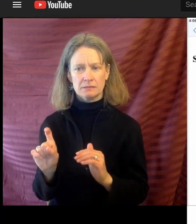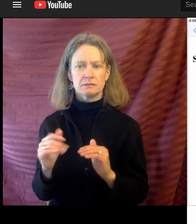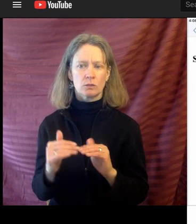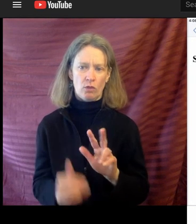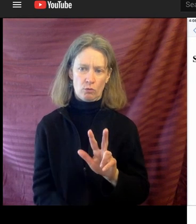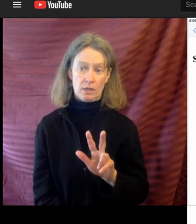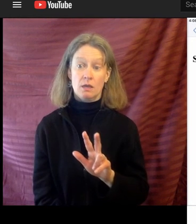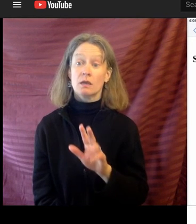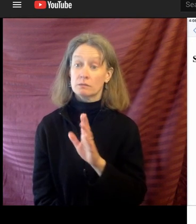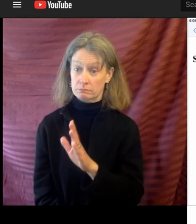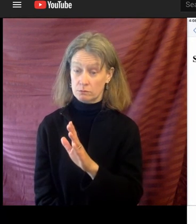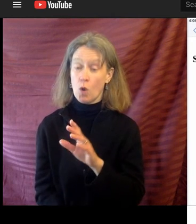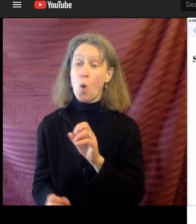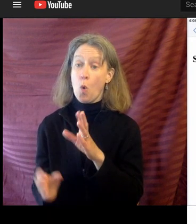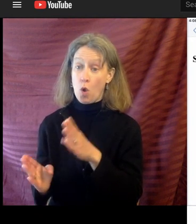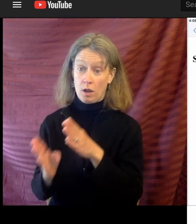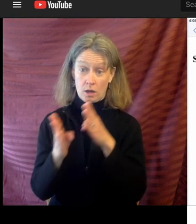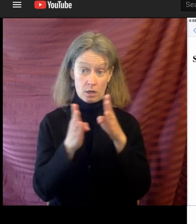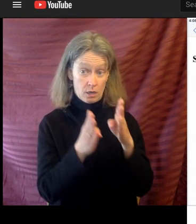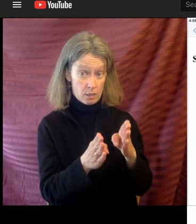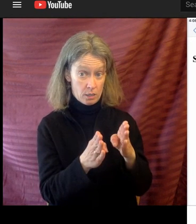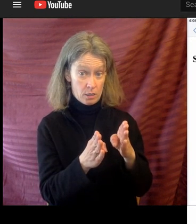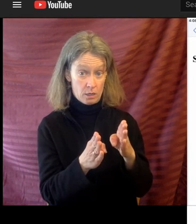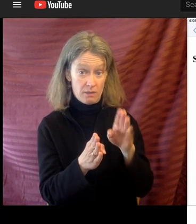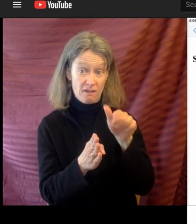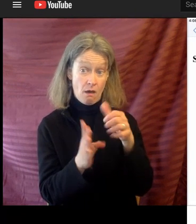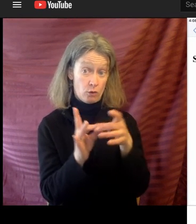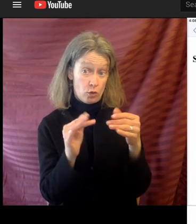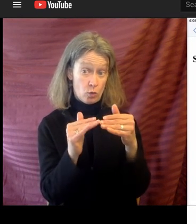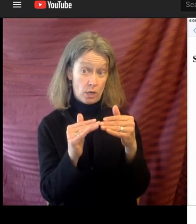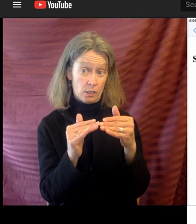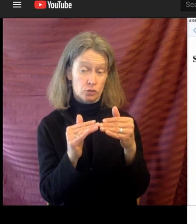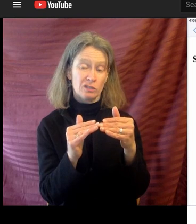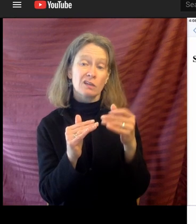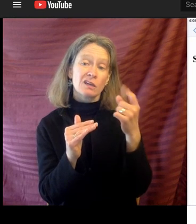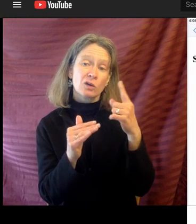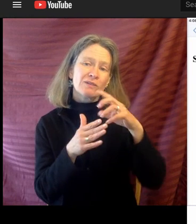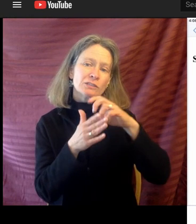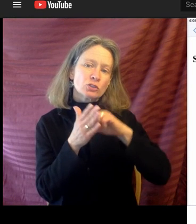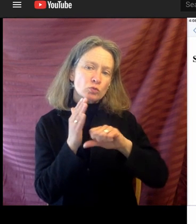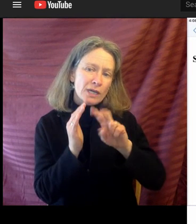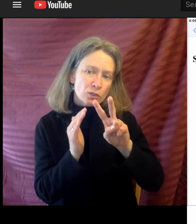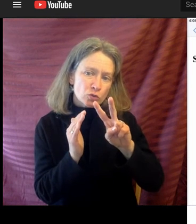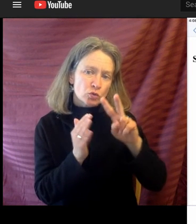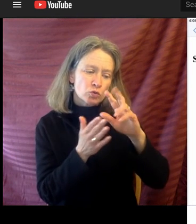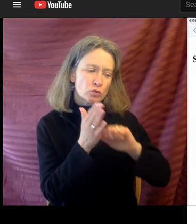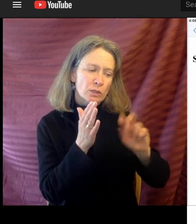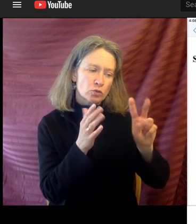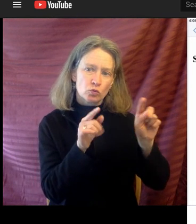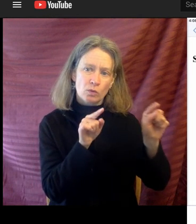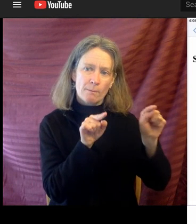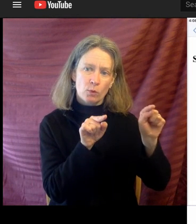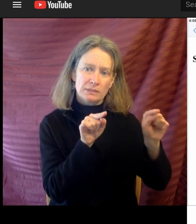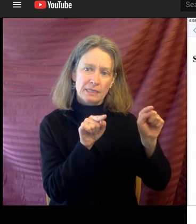Or, for this equation, we need to subtract 2 from both sides.